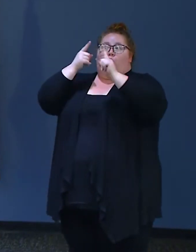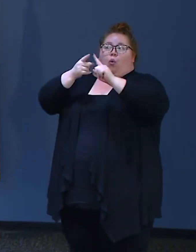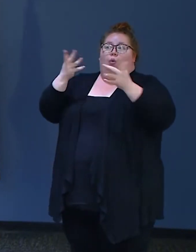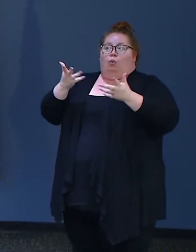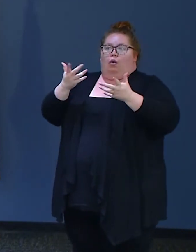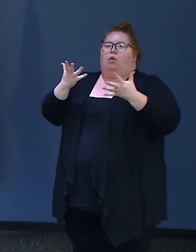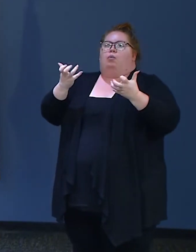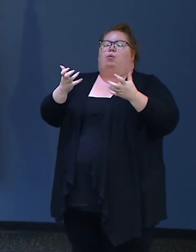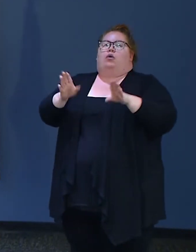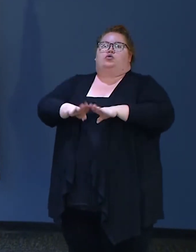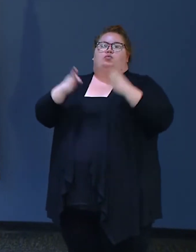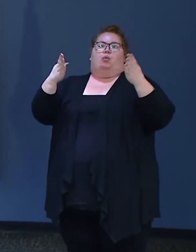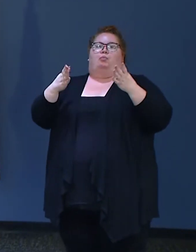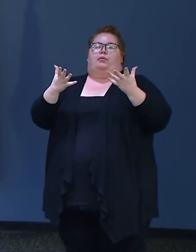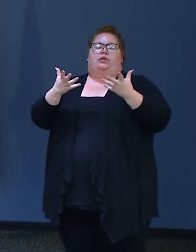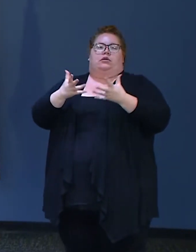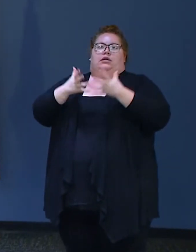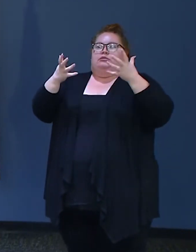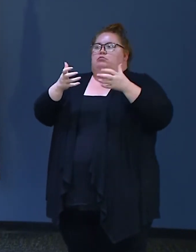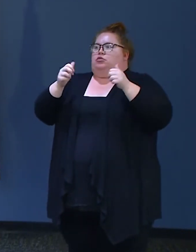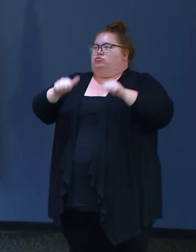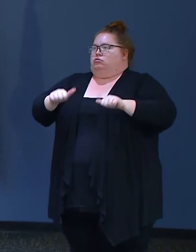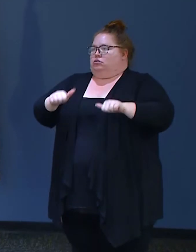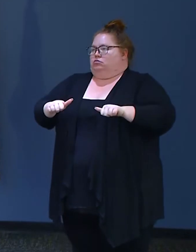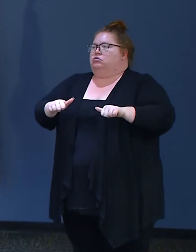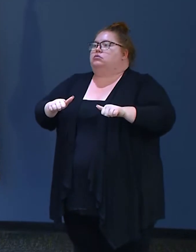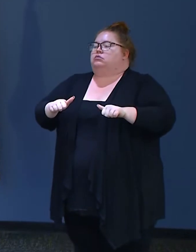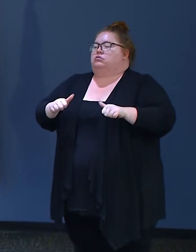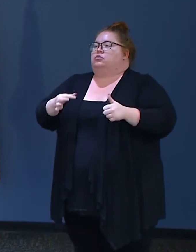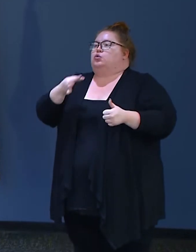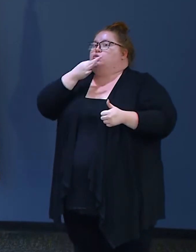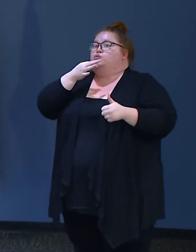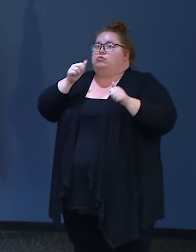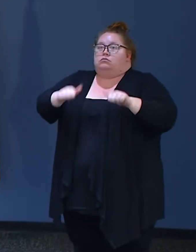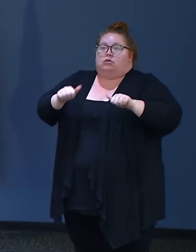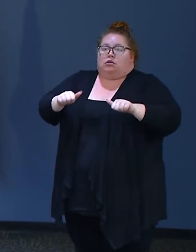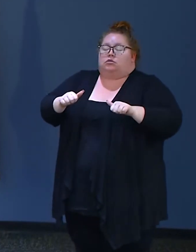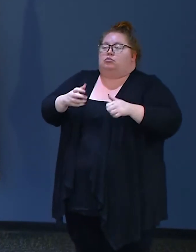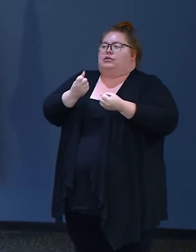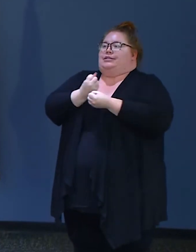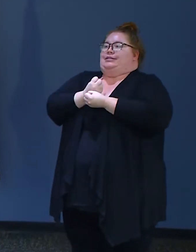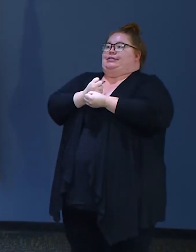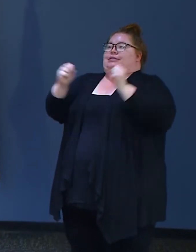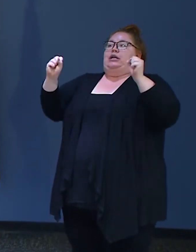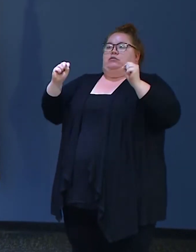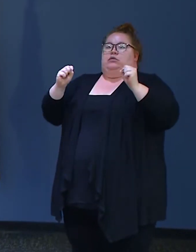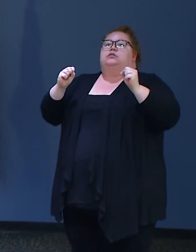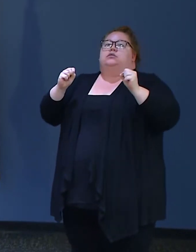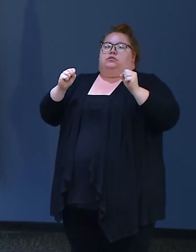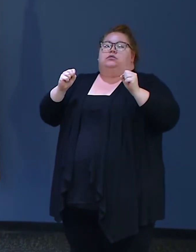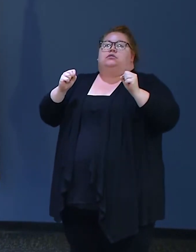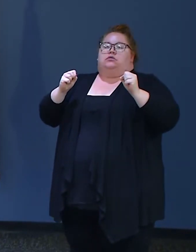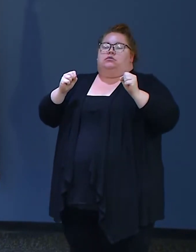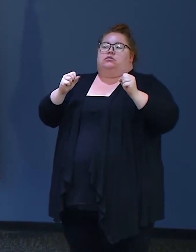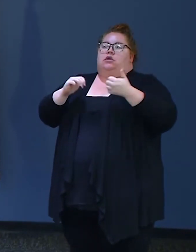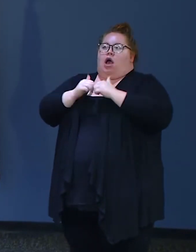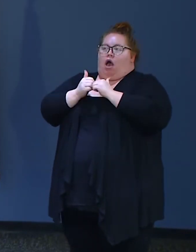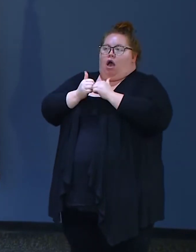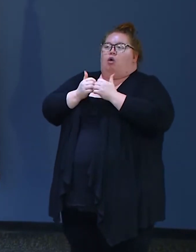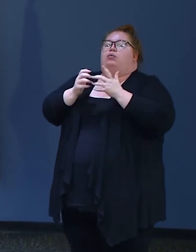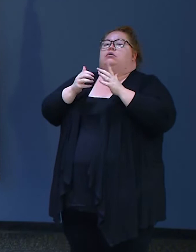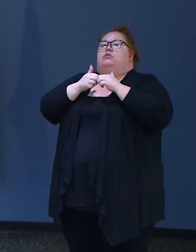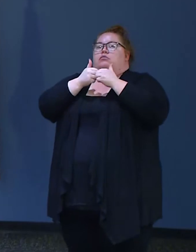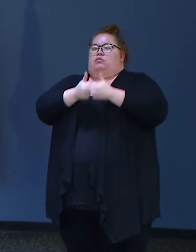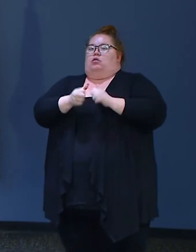as many businesses as soon as possible, as in the safest and most responsible manner possible within the state and federal